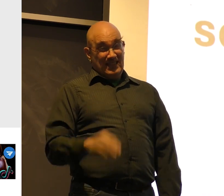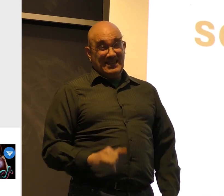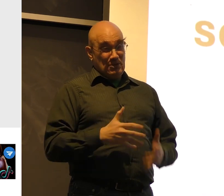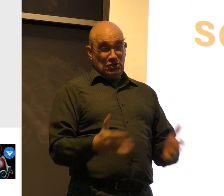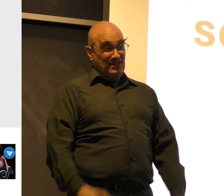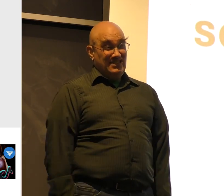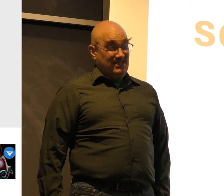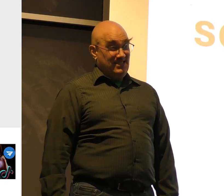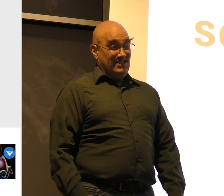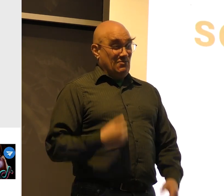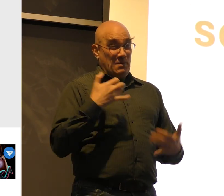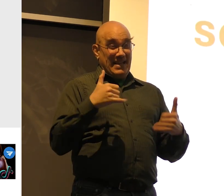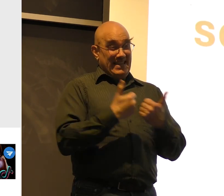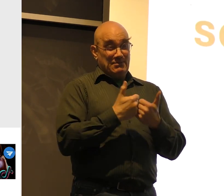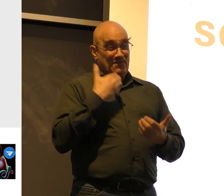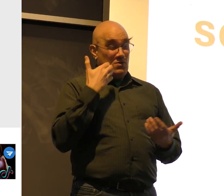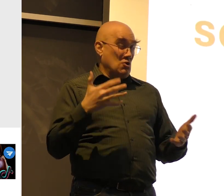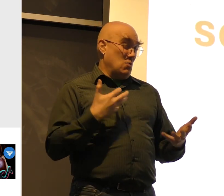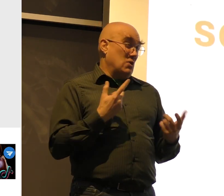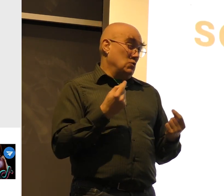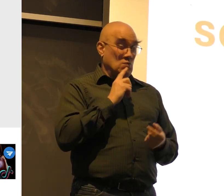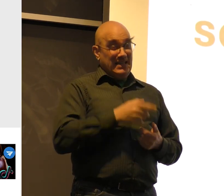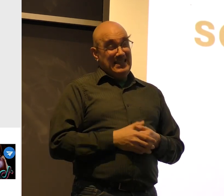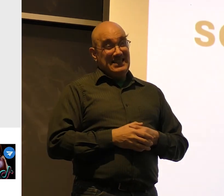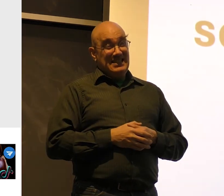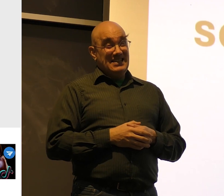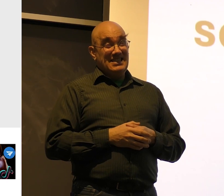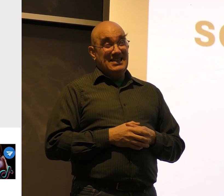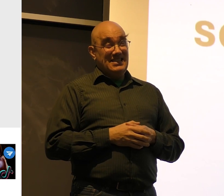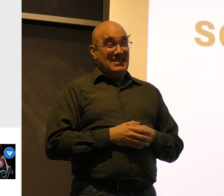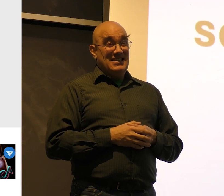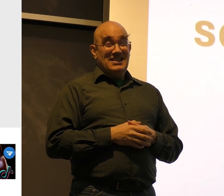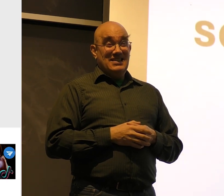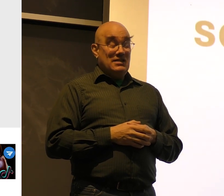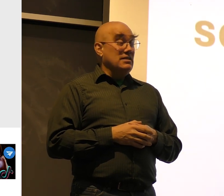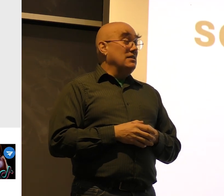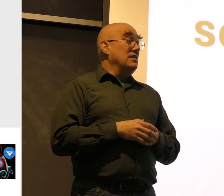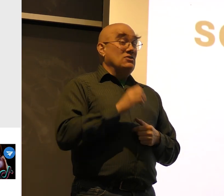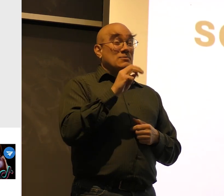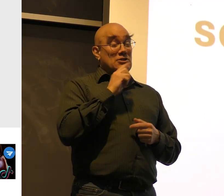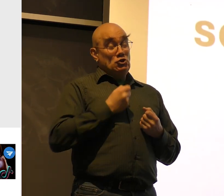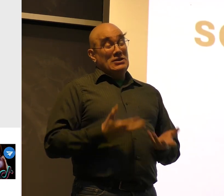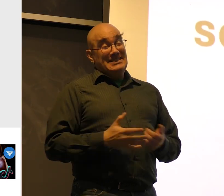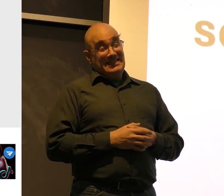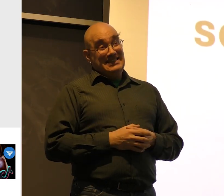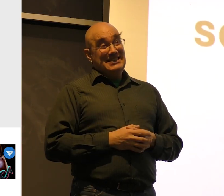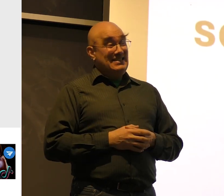and we don't care so much about social media, not so much. Like, we're playing games on our phones, really. We're not really so much into social media. Social media